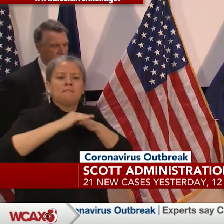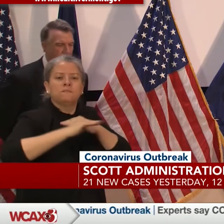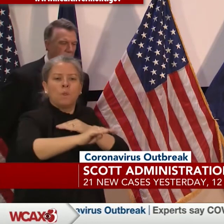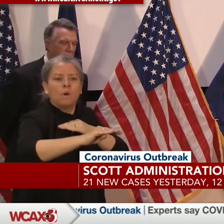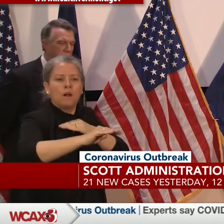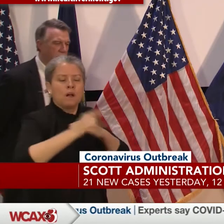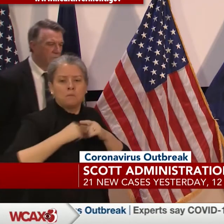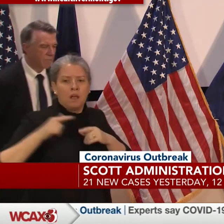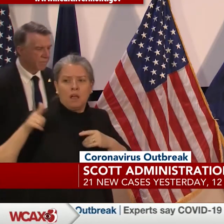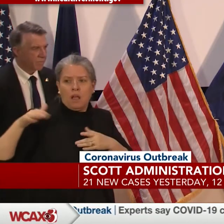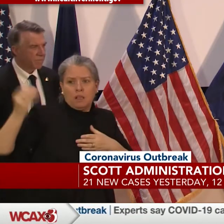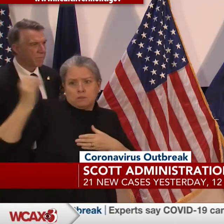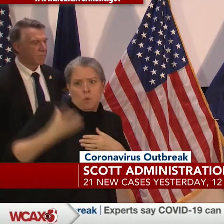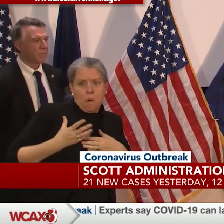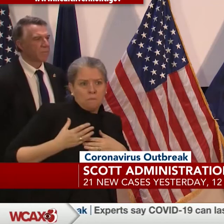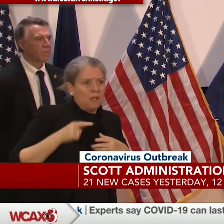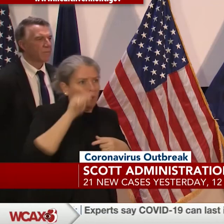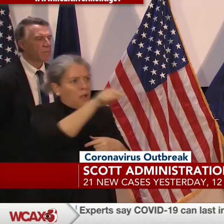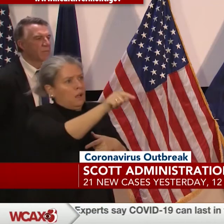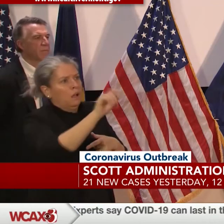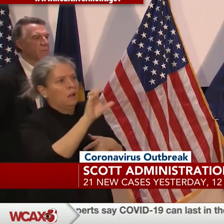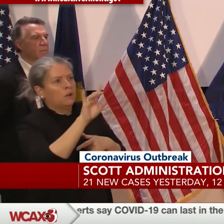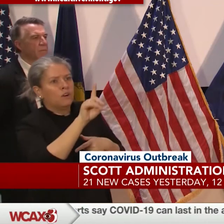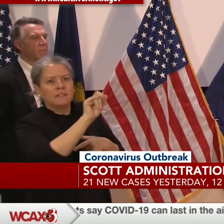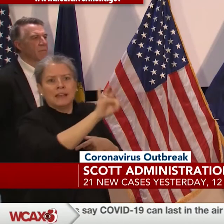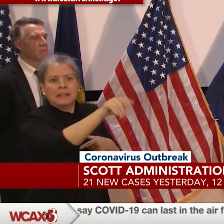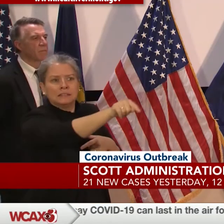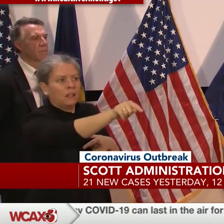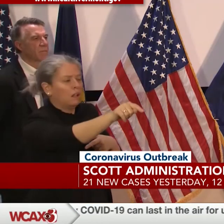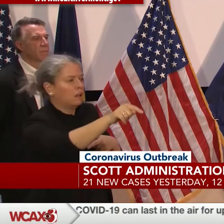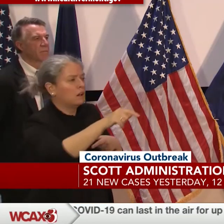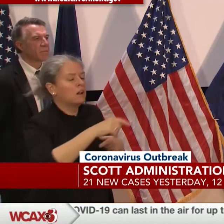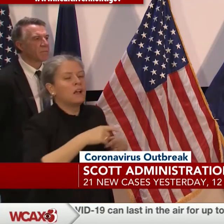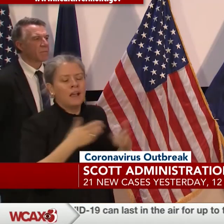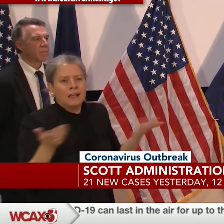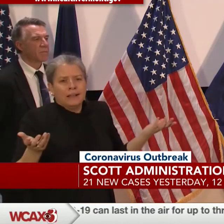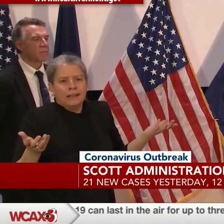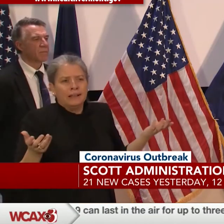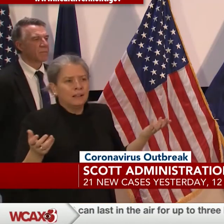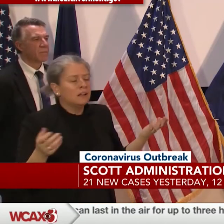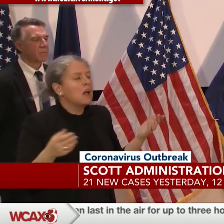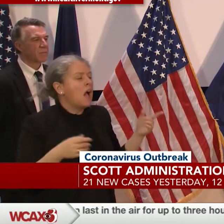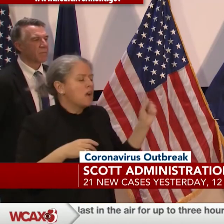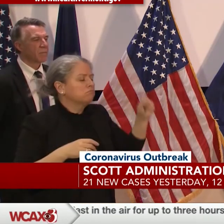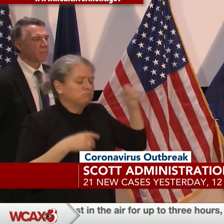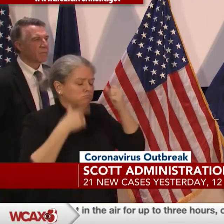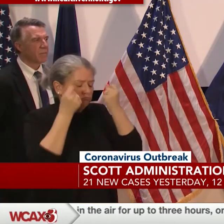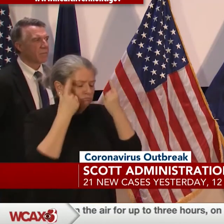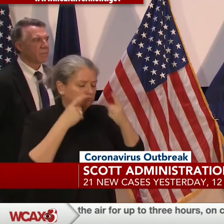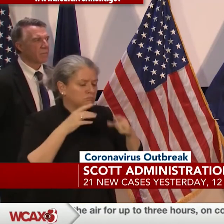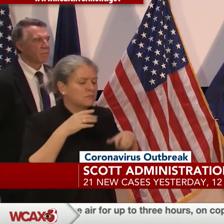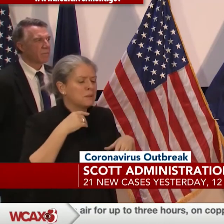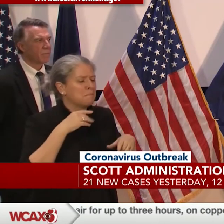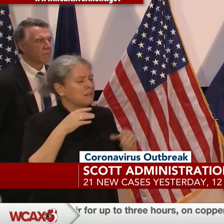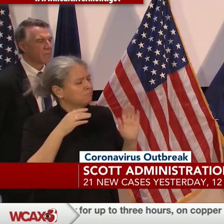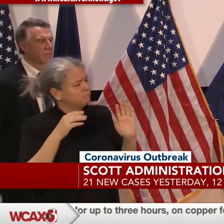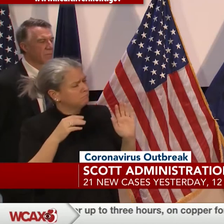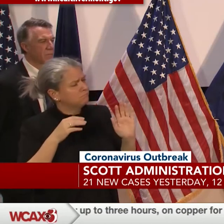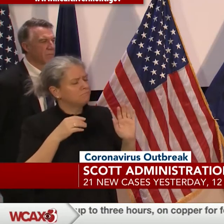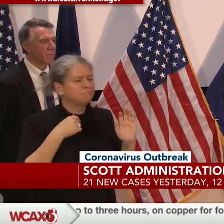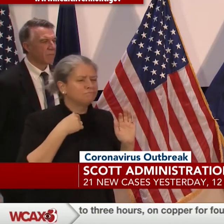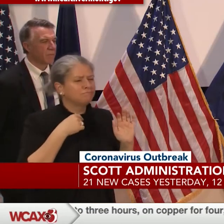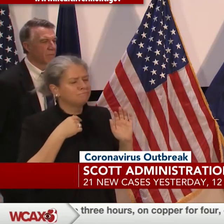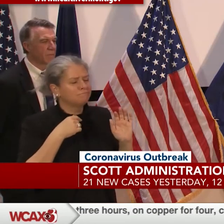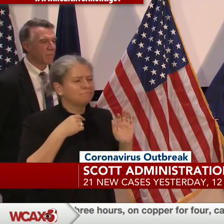but haven't been told that the COVID-19. So, yeah, so, I guess I'd need to hear more specific